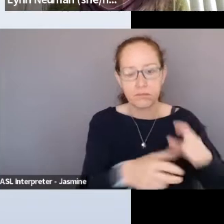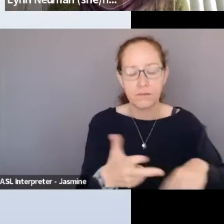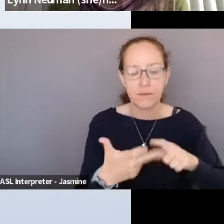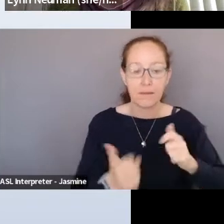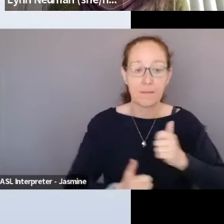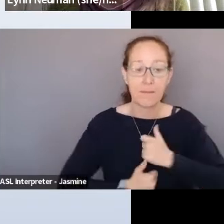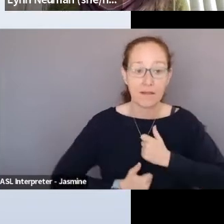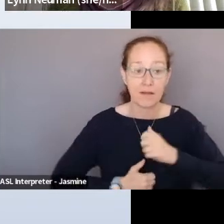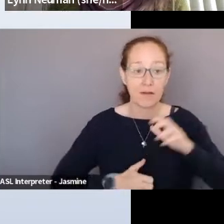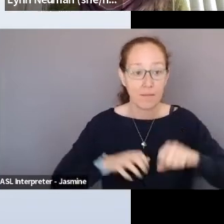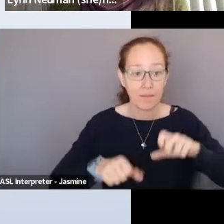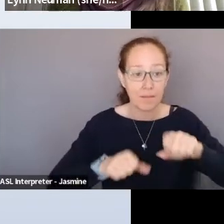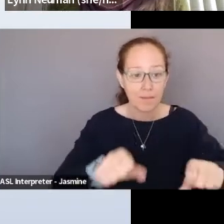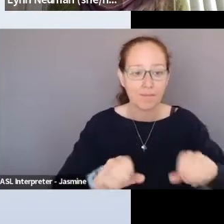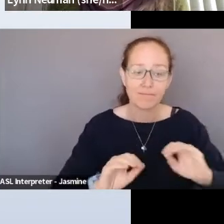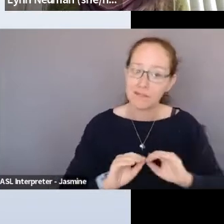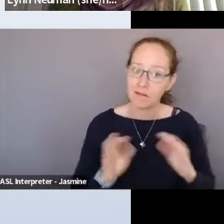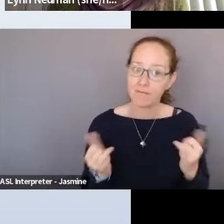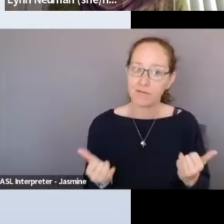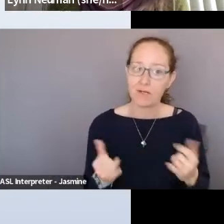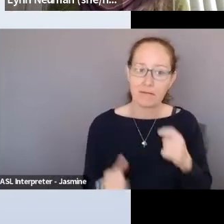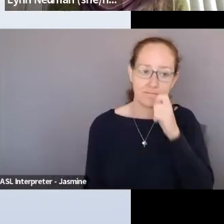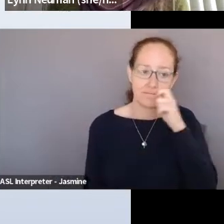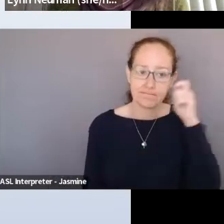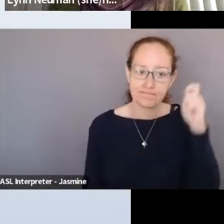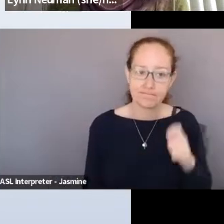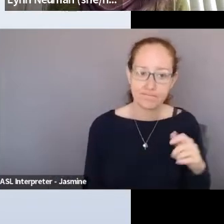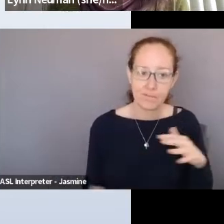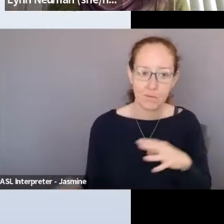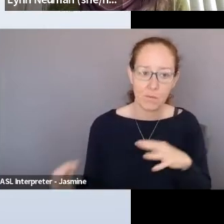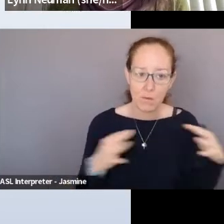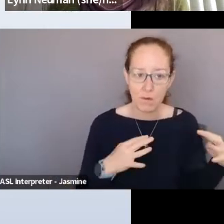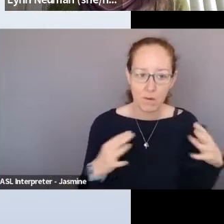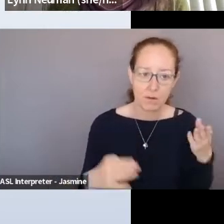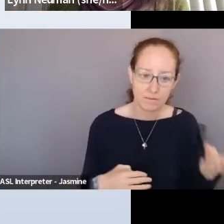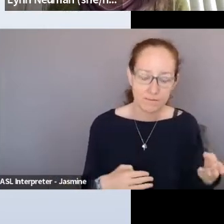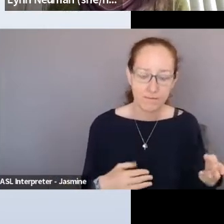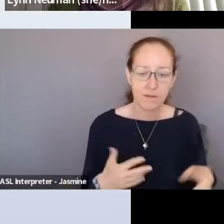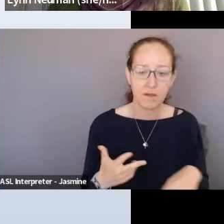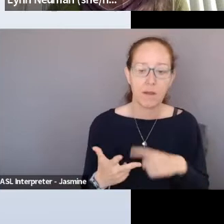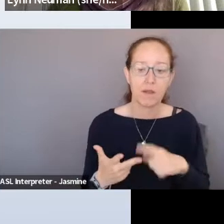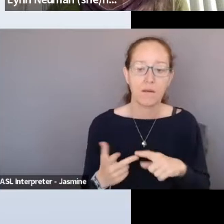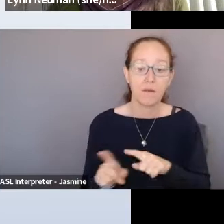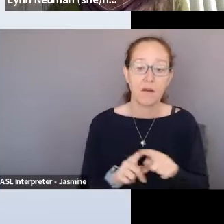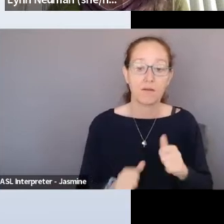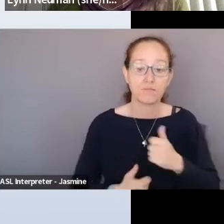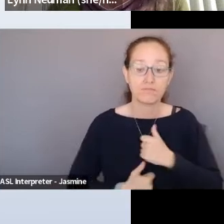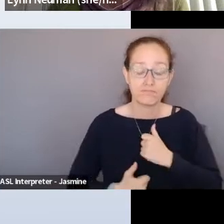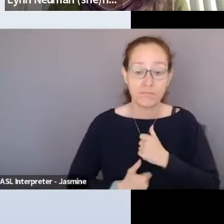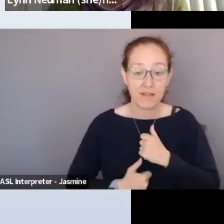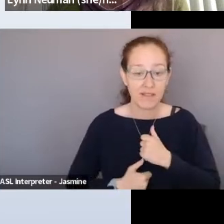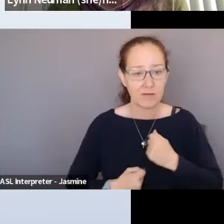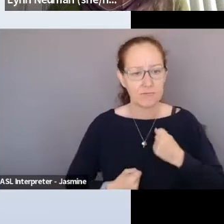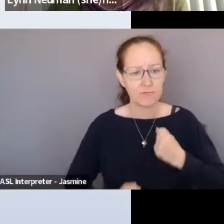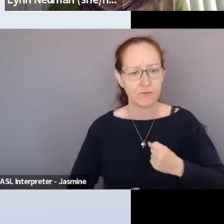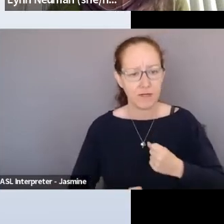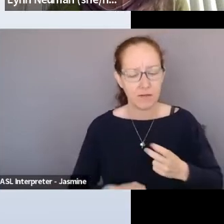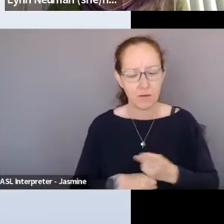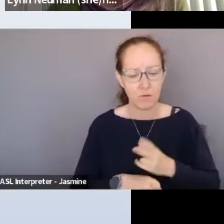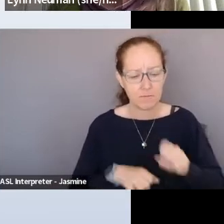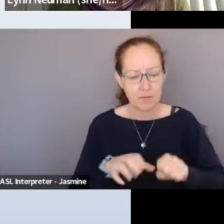current war in the Ukraine, but also the use of military might for the co-option of land for use in things like nuclear